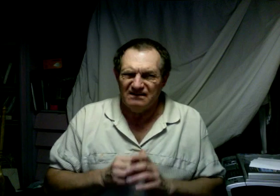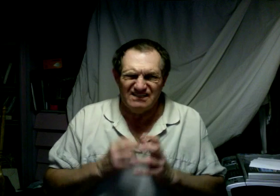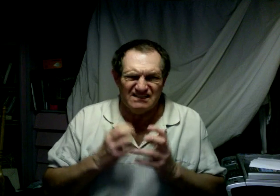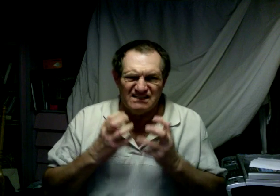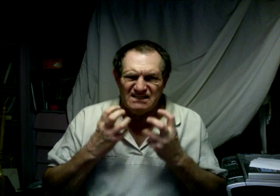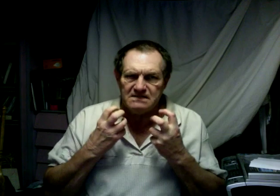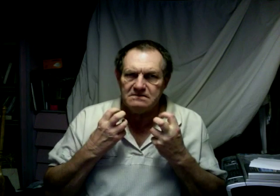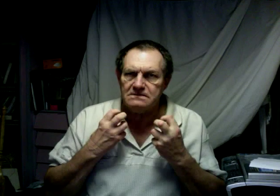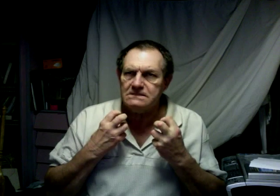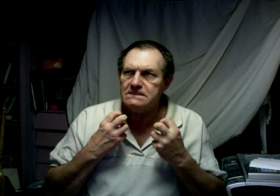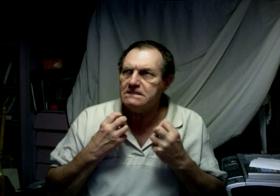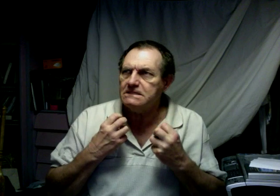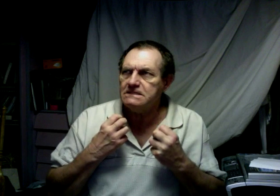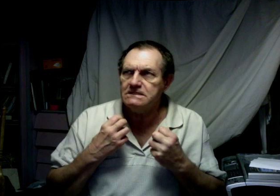He's angry.